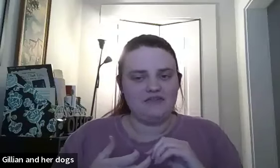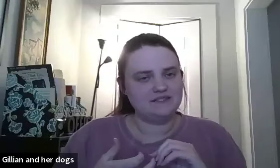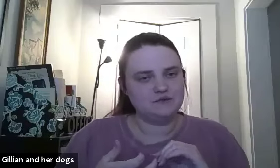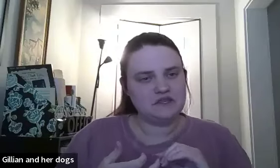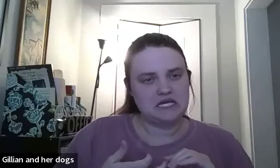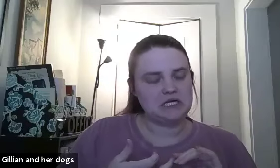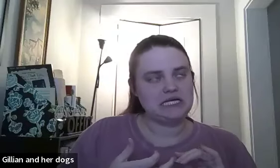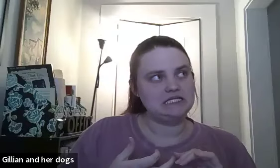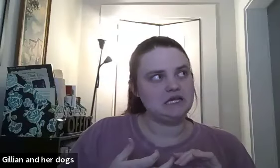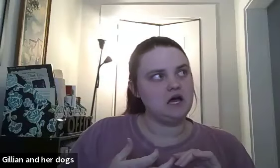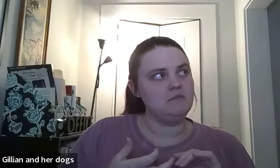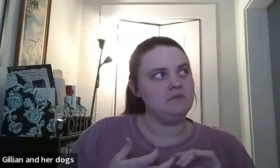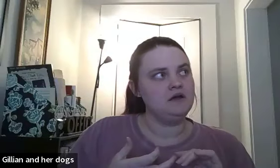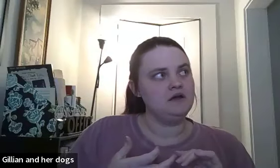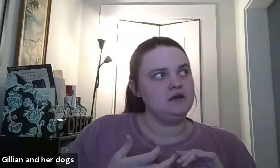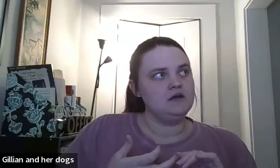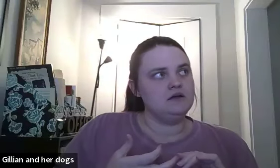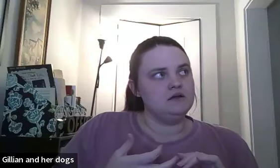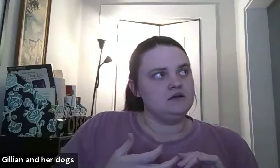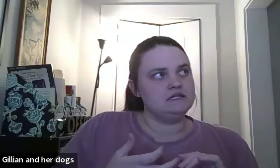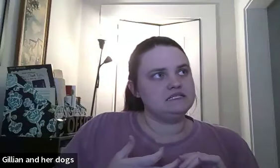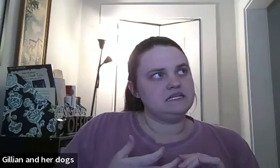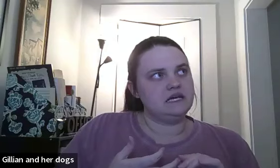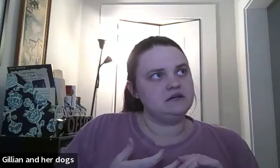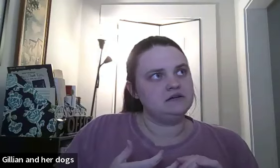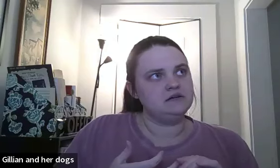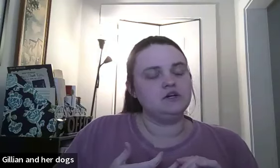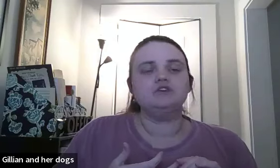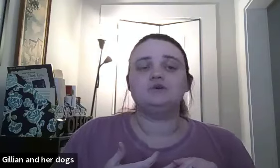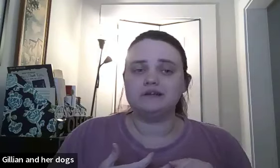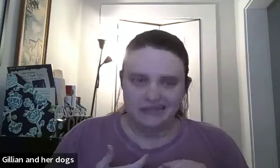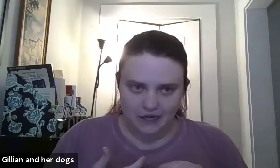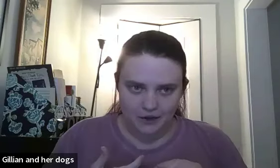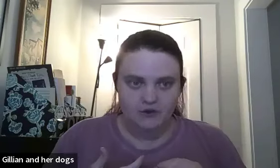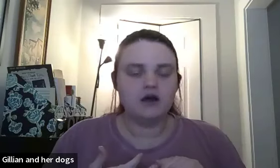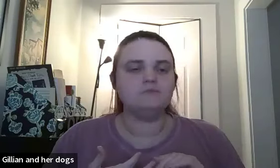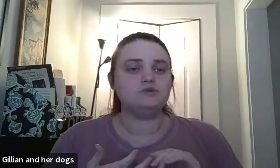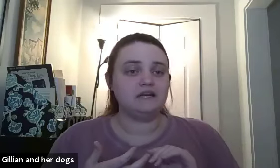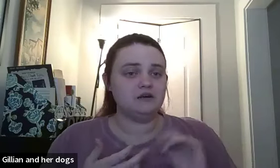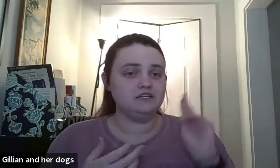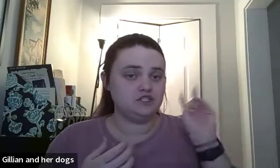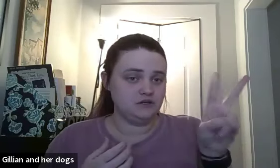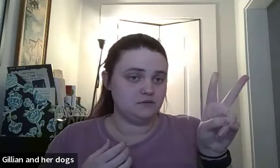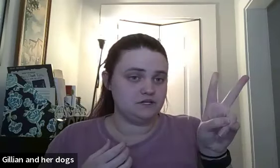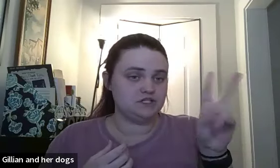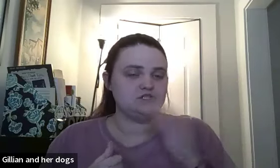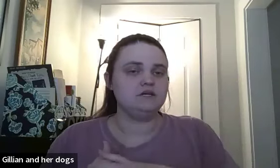yeah, that's where thunder is. Let's see. Tornado. Tornado has two different ways you can do